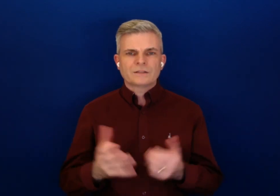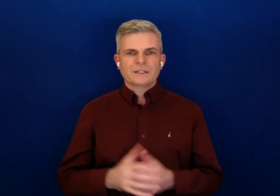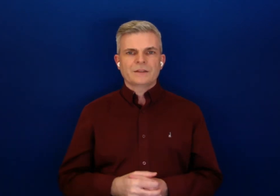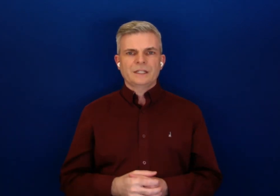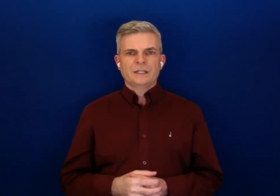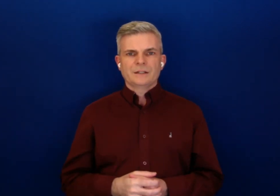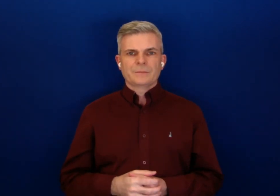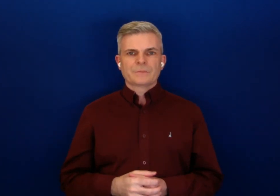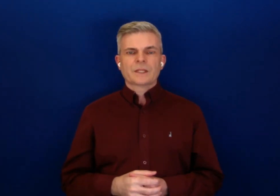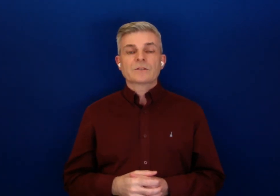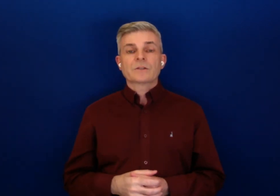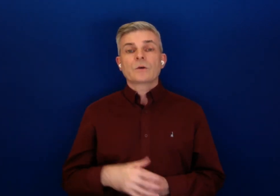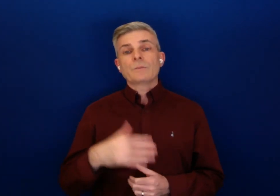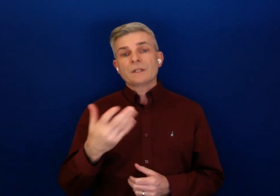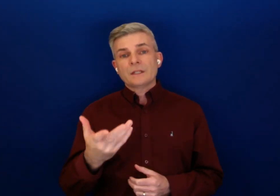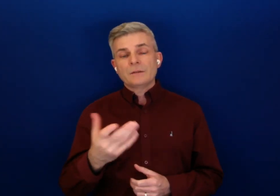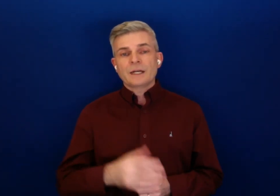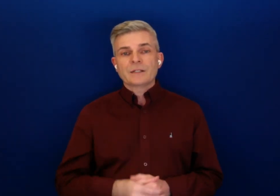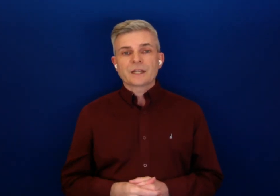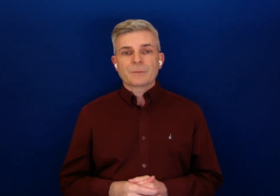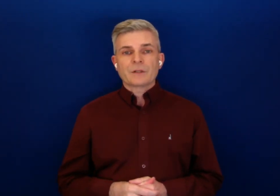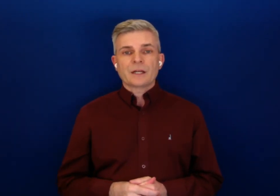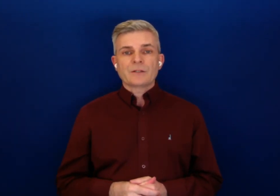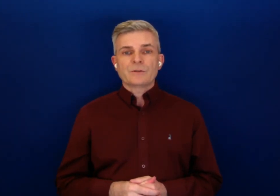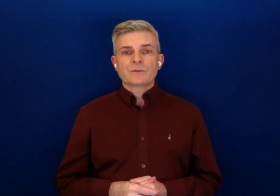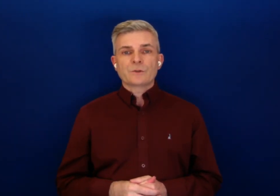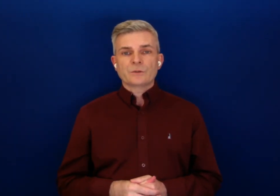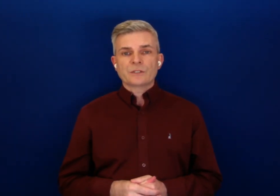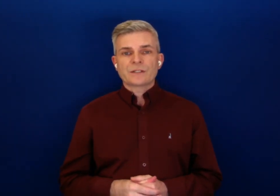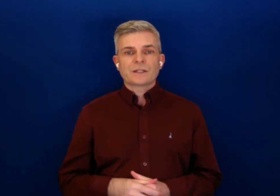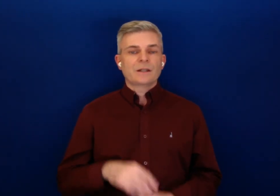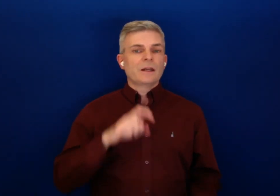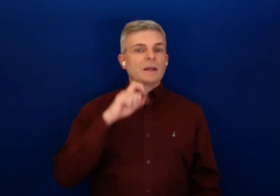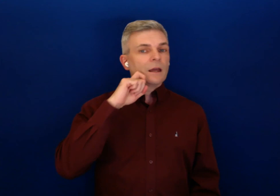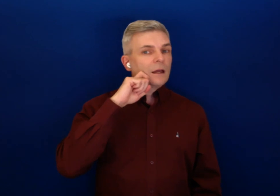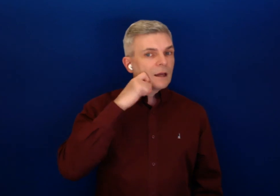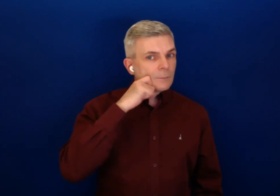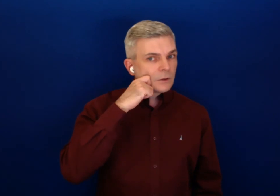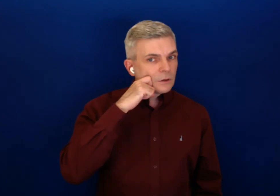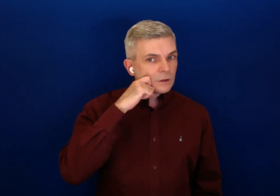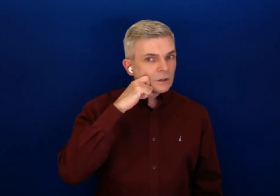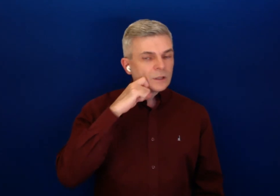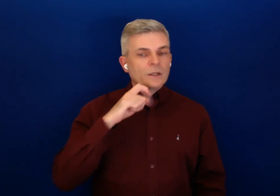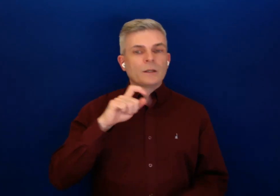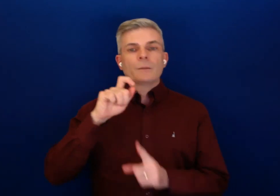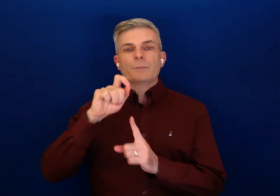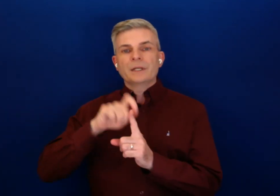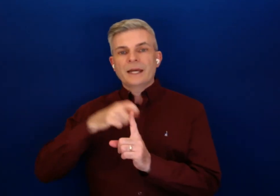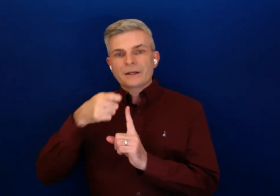at the end. So in my example, I used fruits. I said apple,